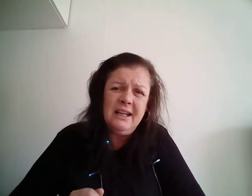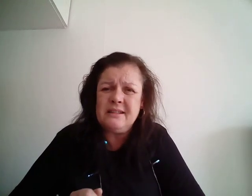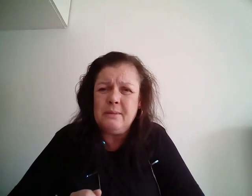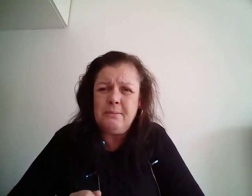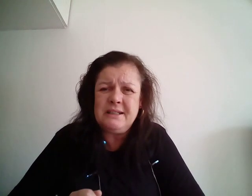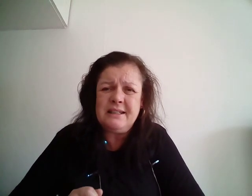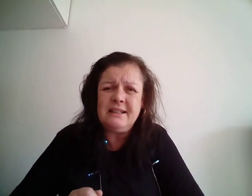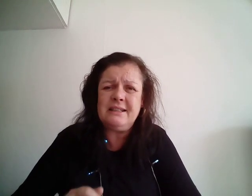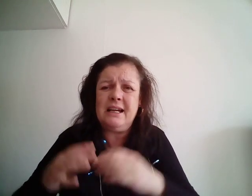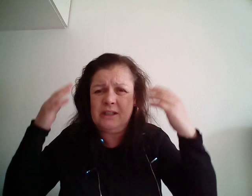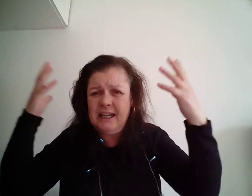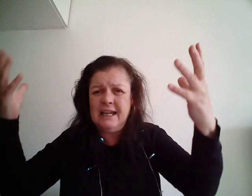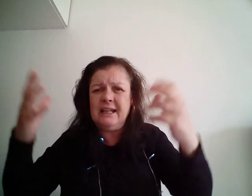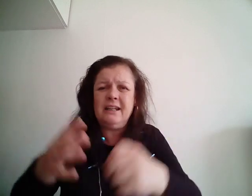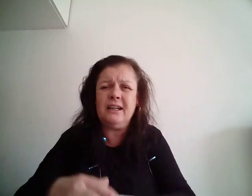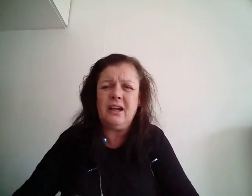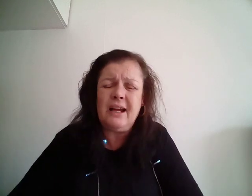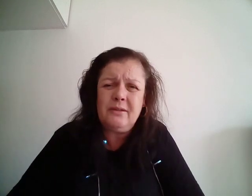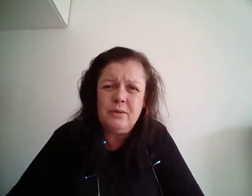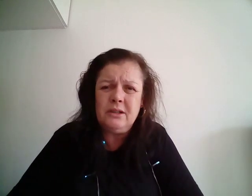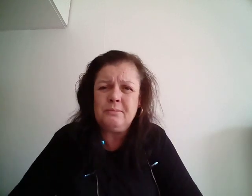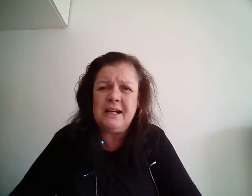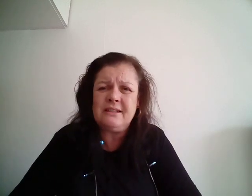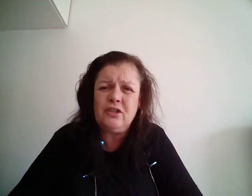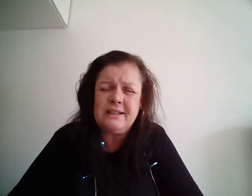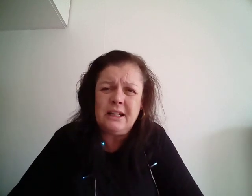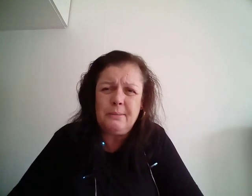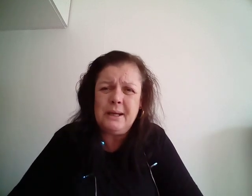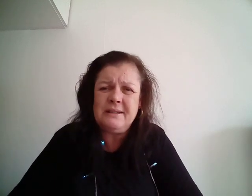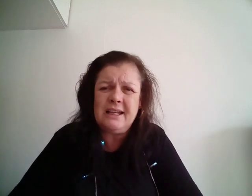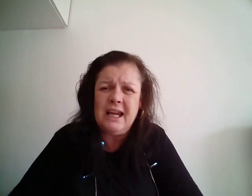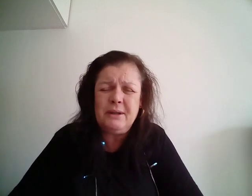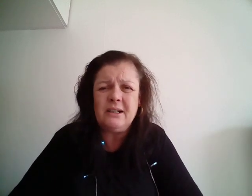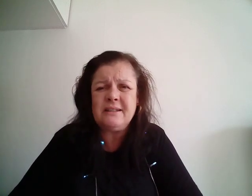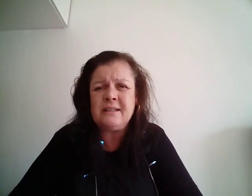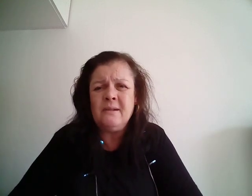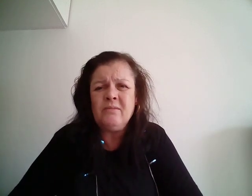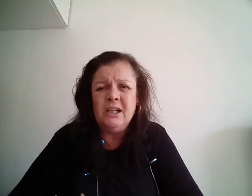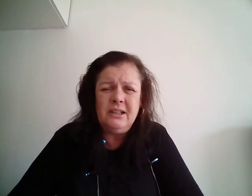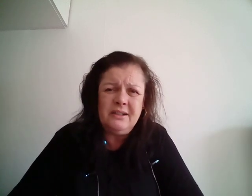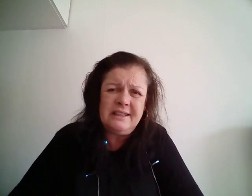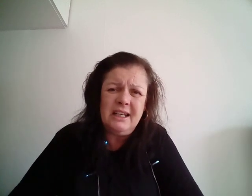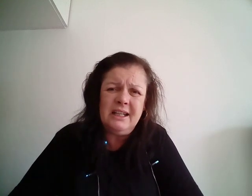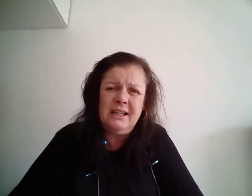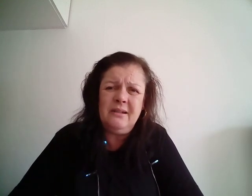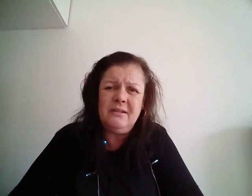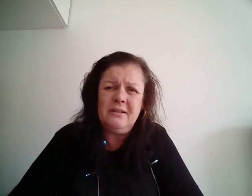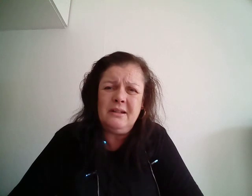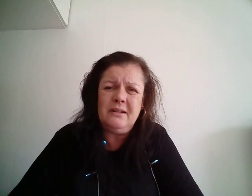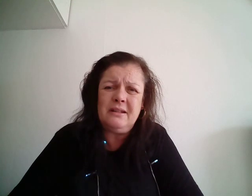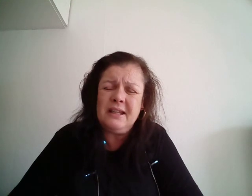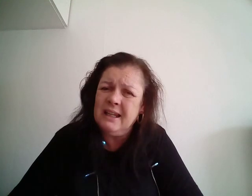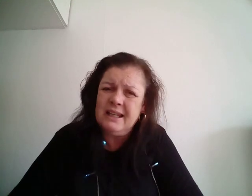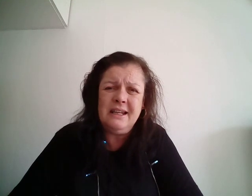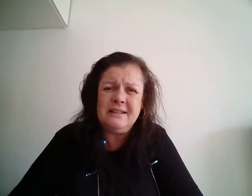healers, maybe to send out healing around the world, my delicious little babies, okay? Because, you see, the thing